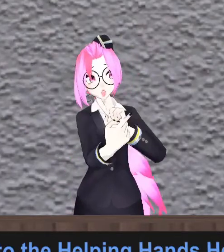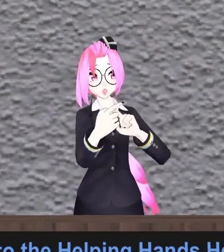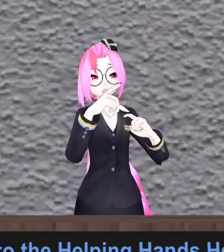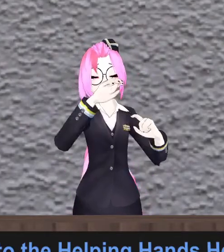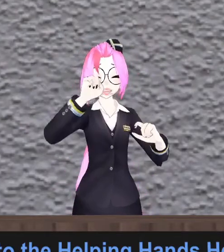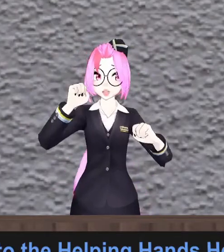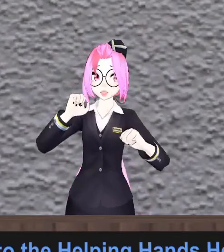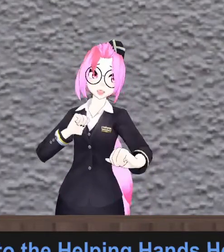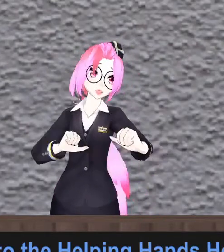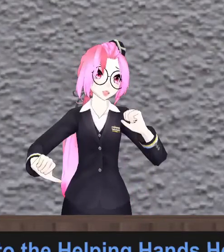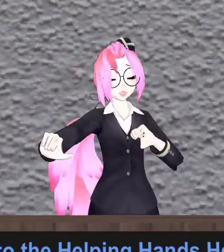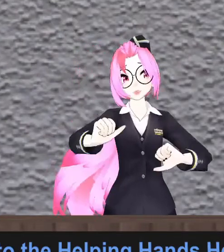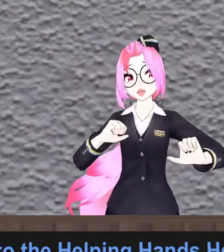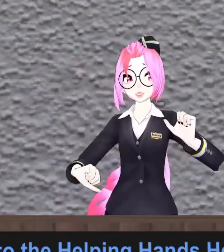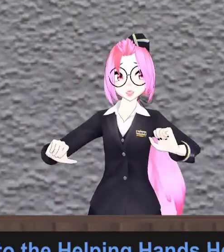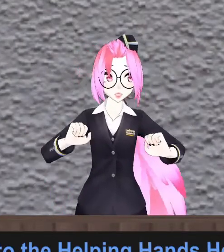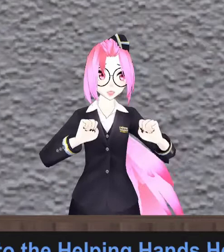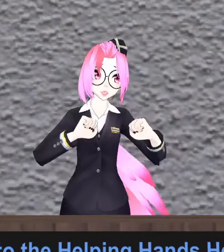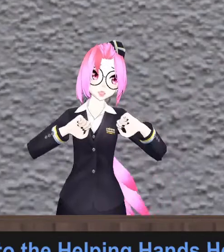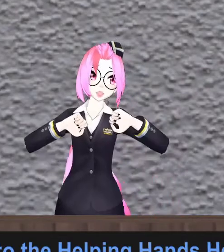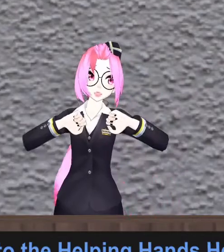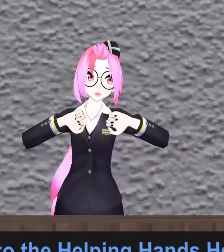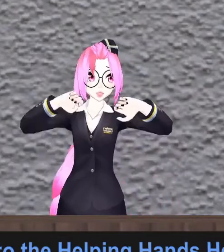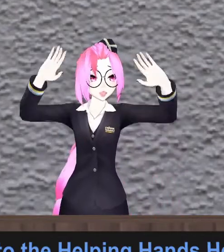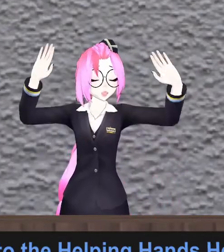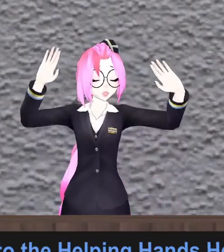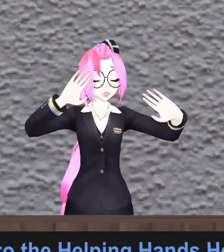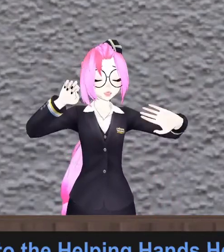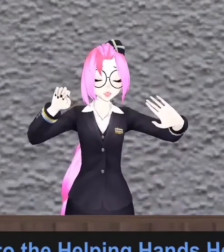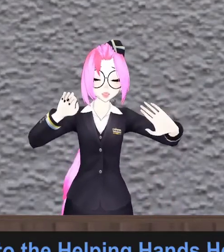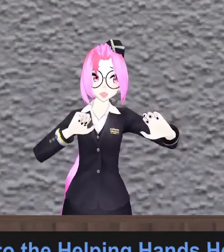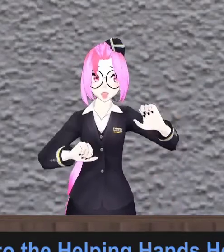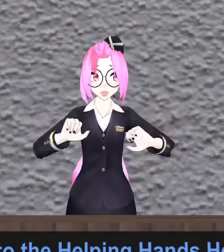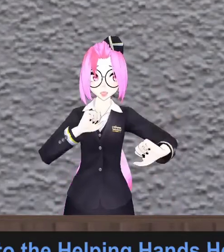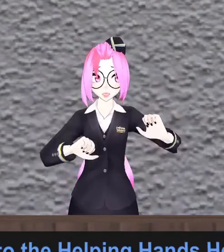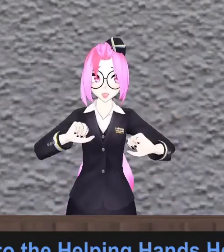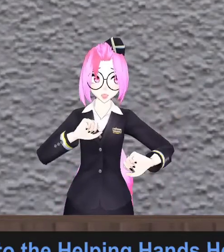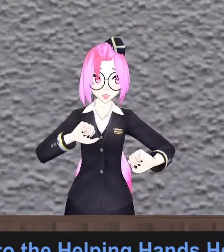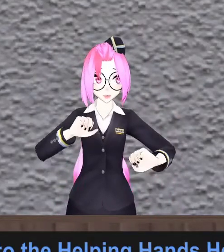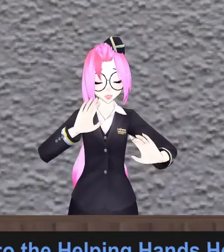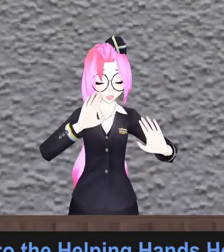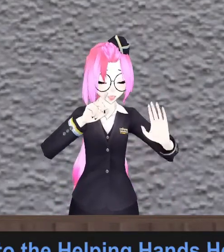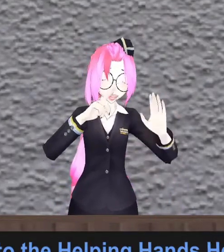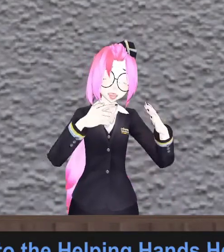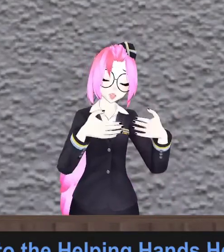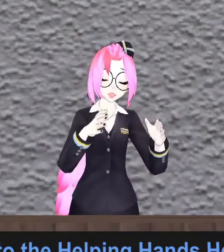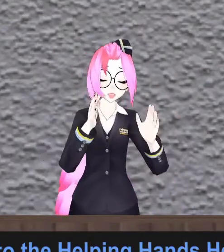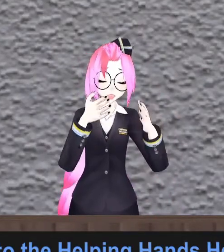it and allows you to be expressive and clear and basically kind of act out the story. And you're going to be doing that in a